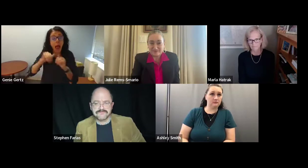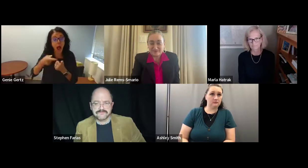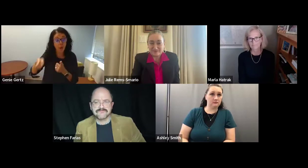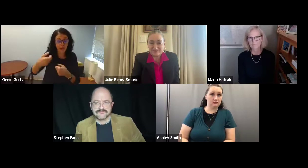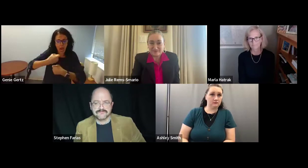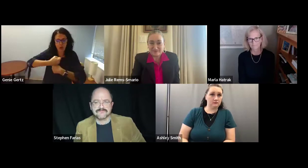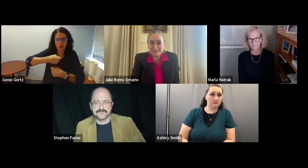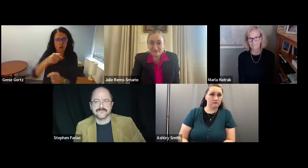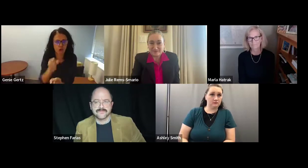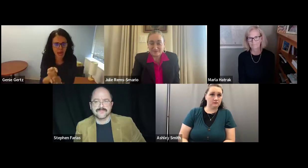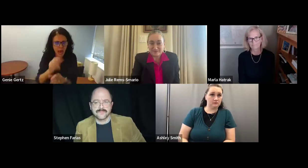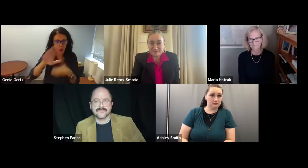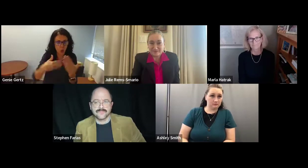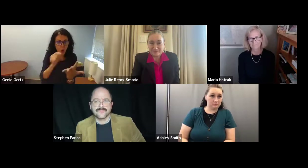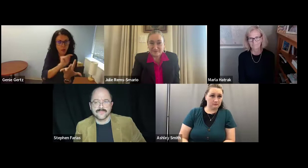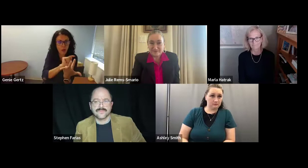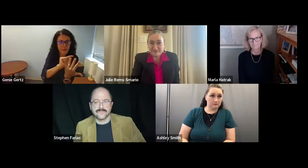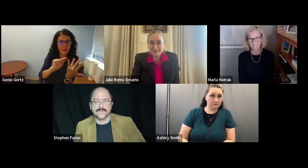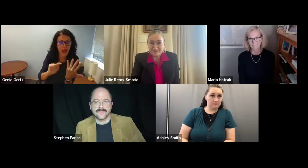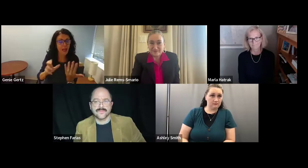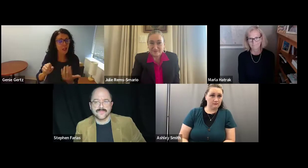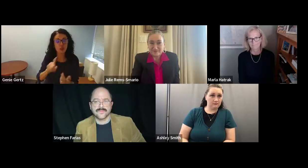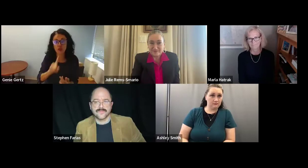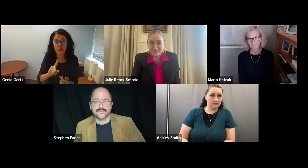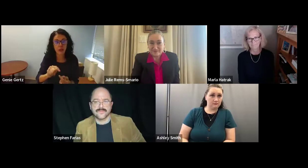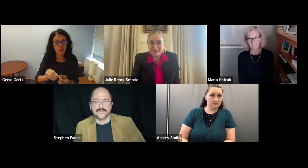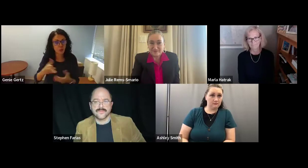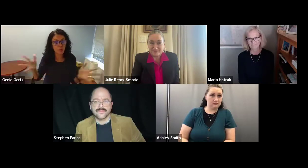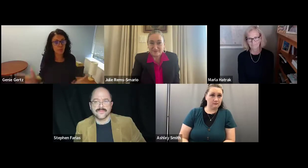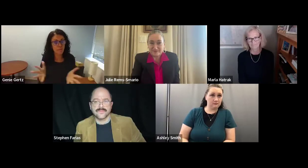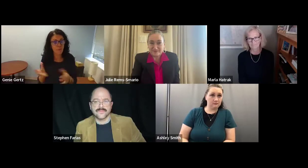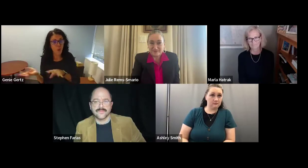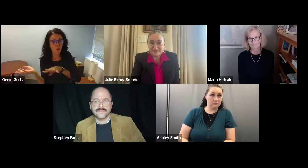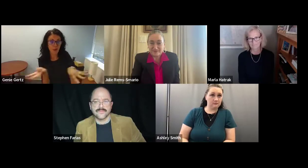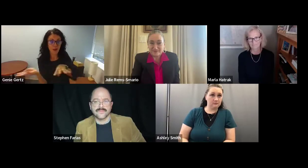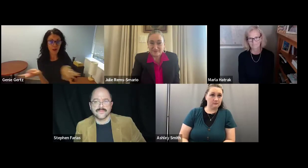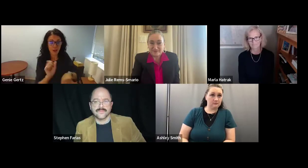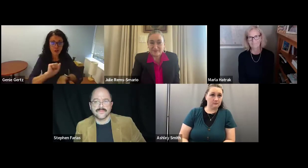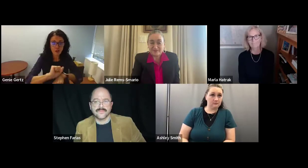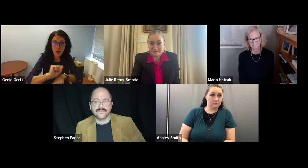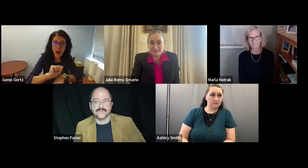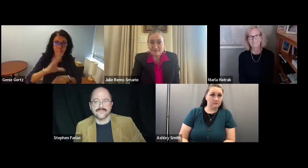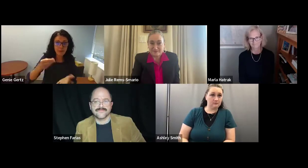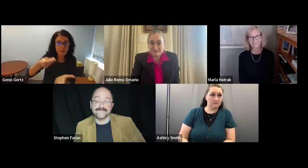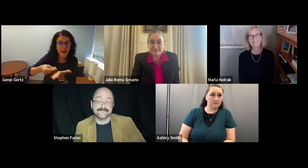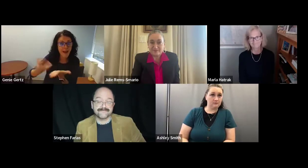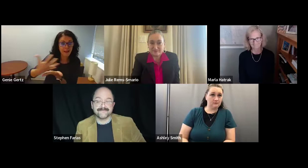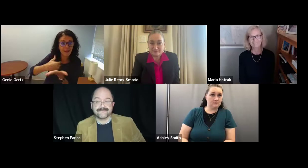basically autist, okay? They create all of these different elements that support